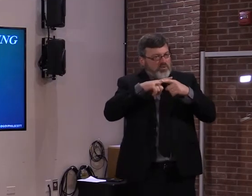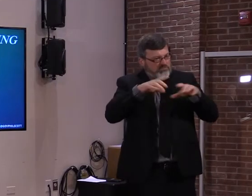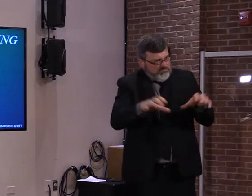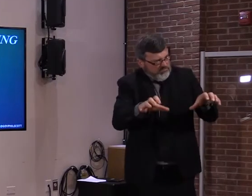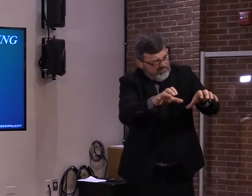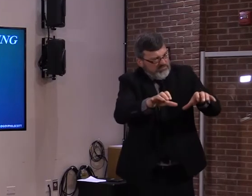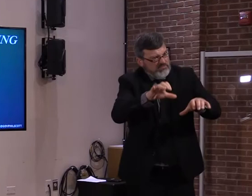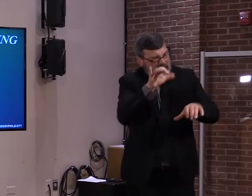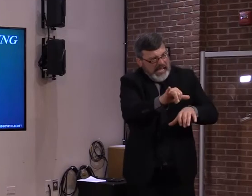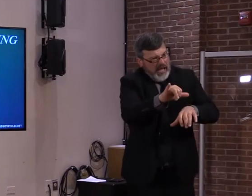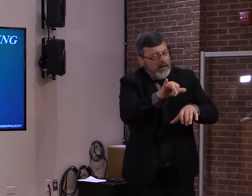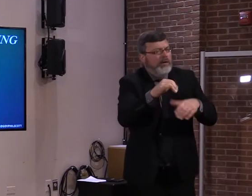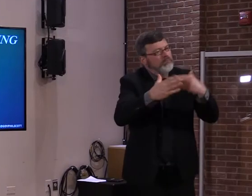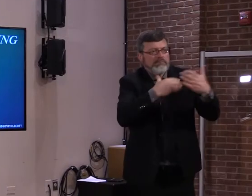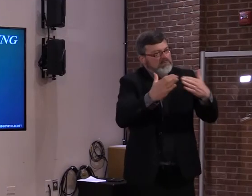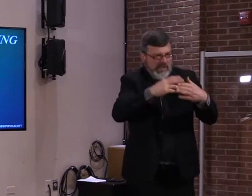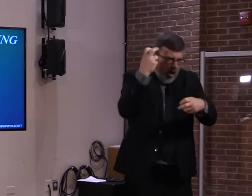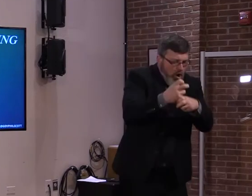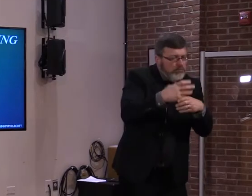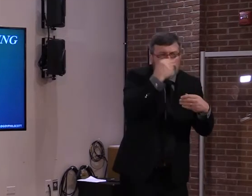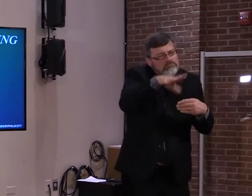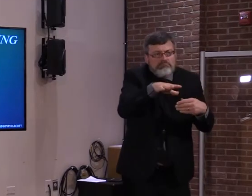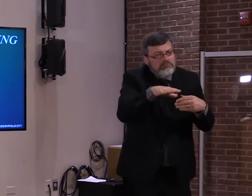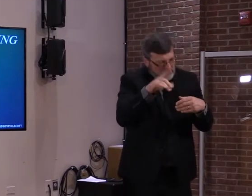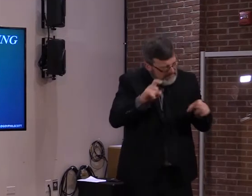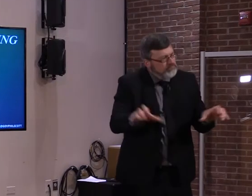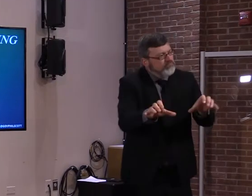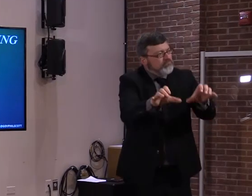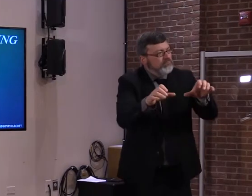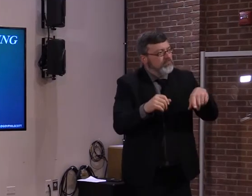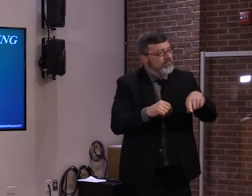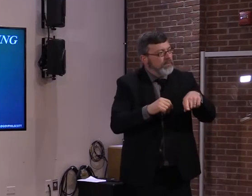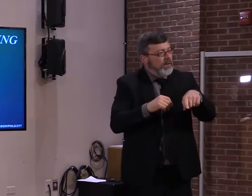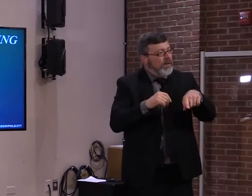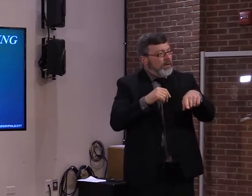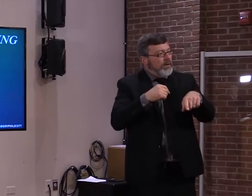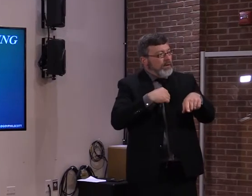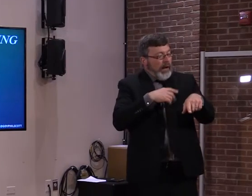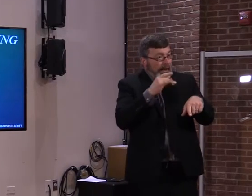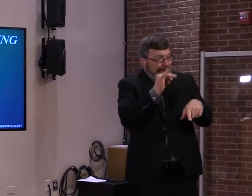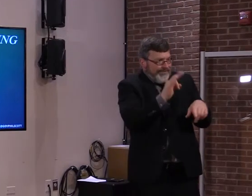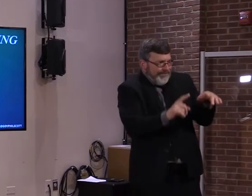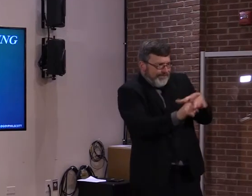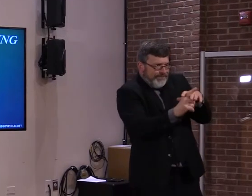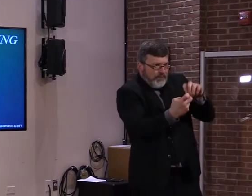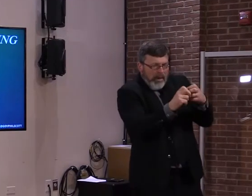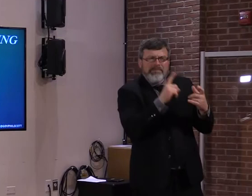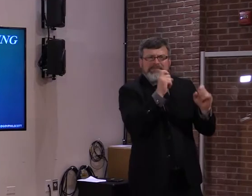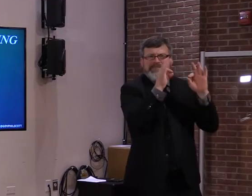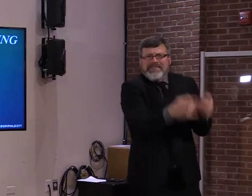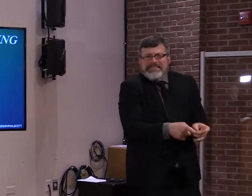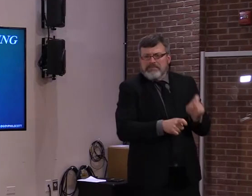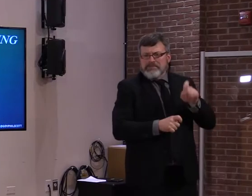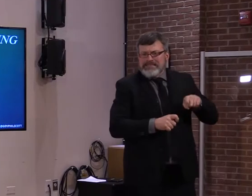any imperfections that there may be in the model. And we perfect those